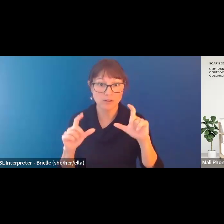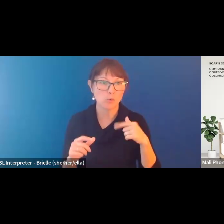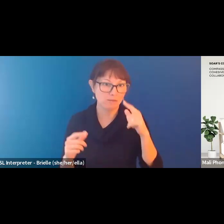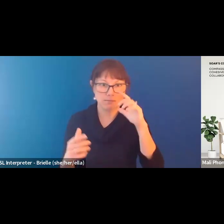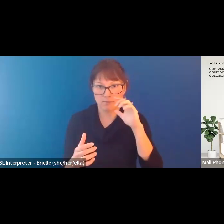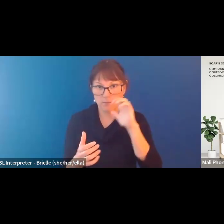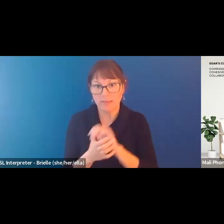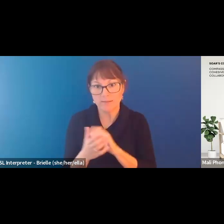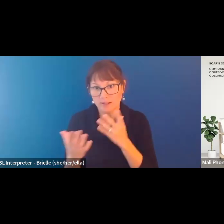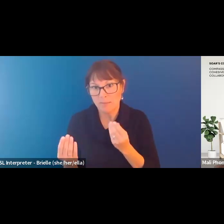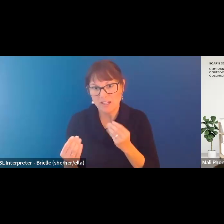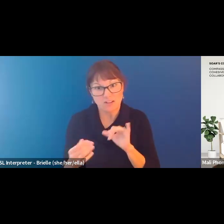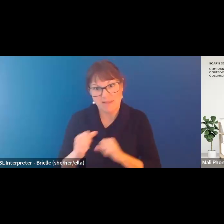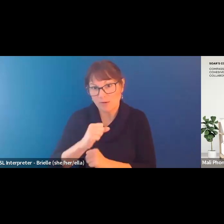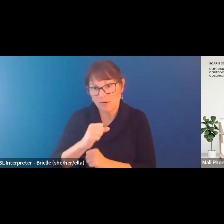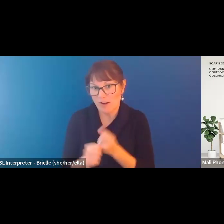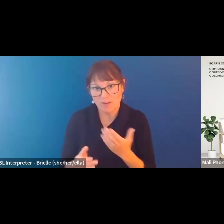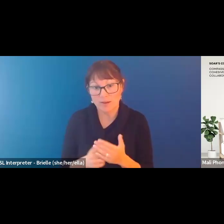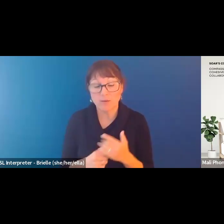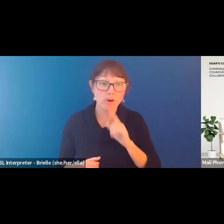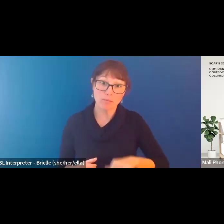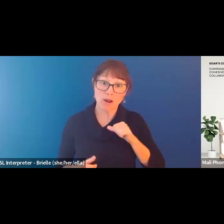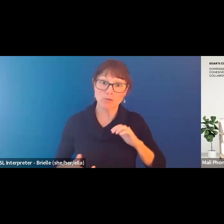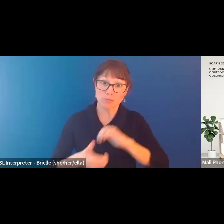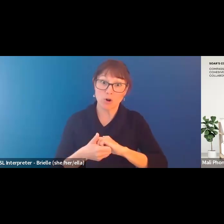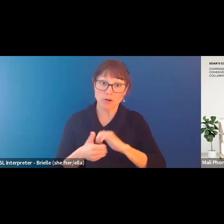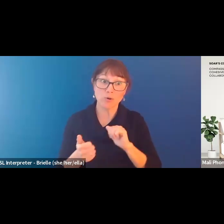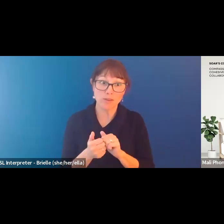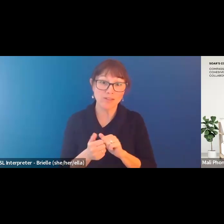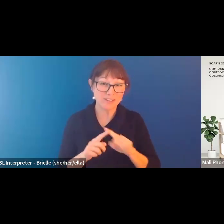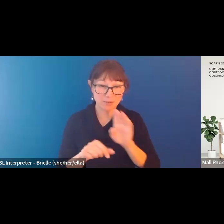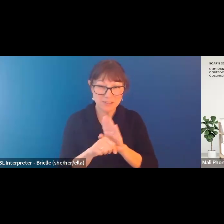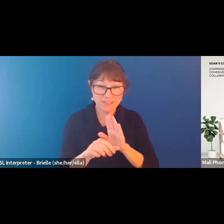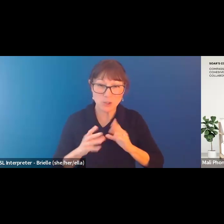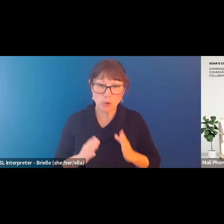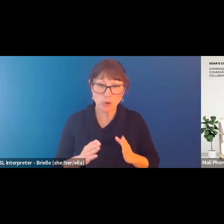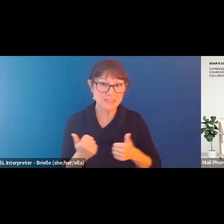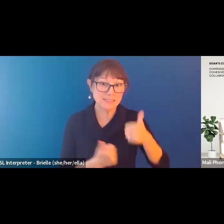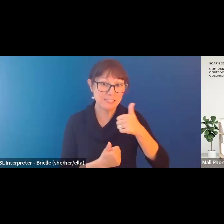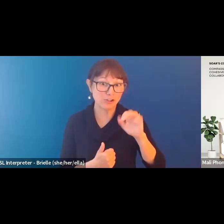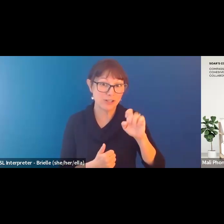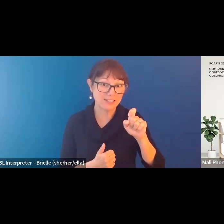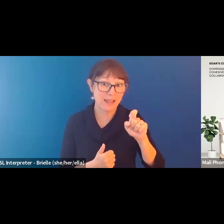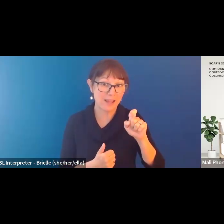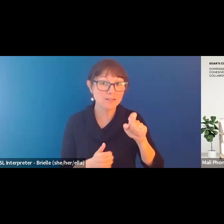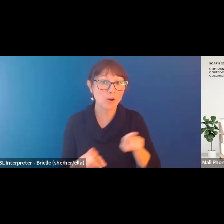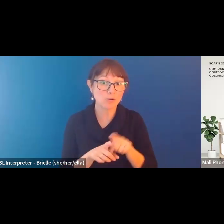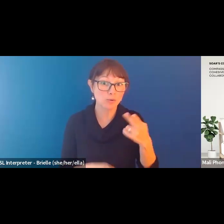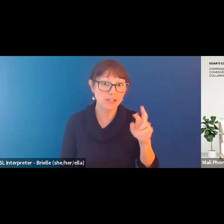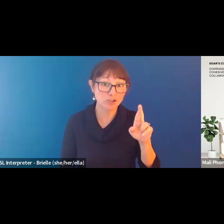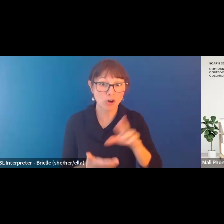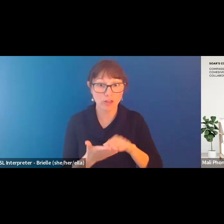that we do. We're really proud to partner with business owners and senior executives, as well as HR and